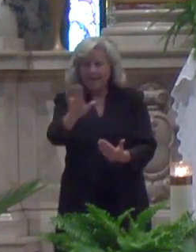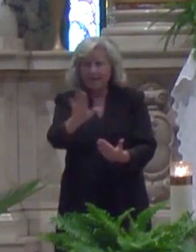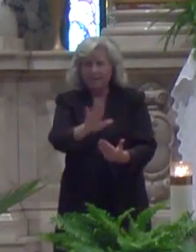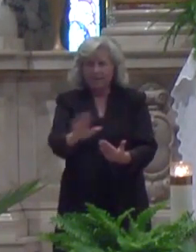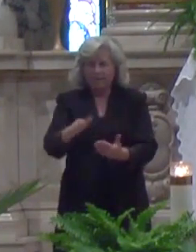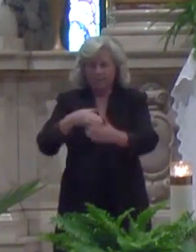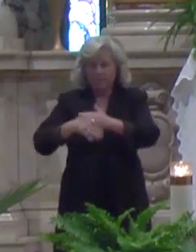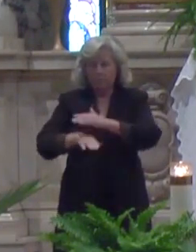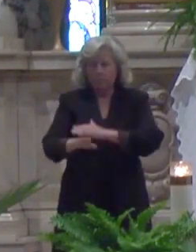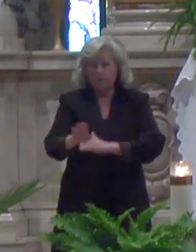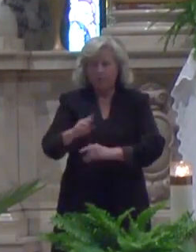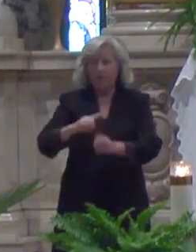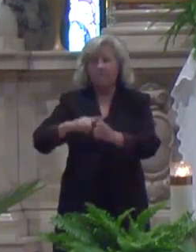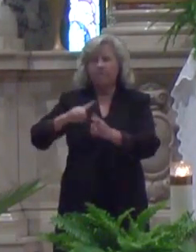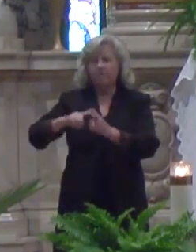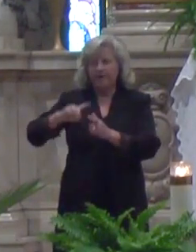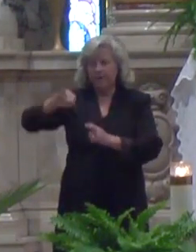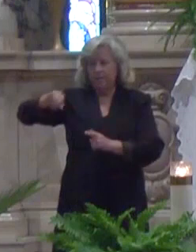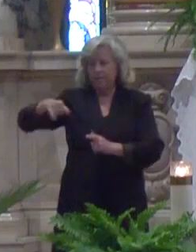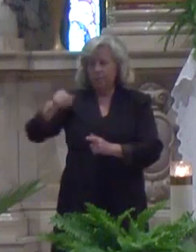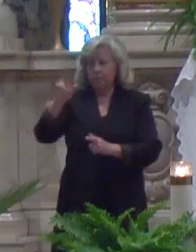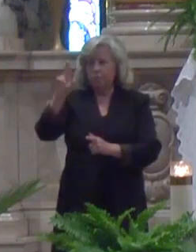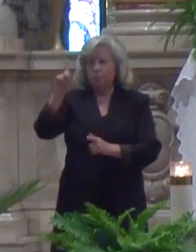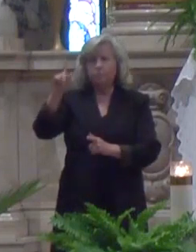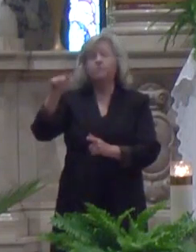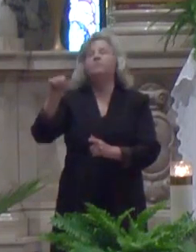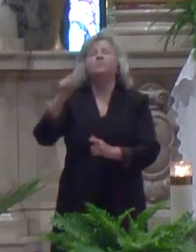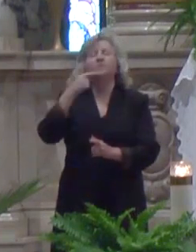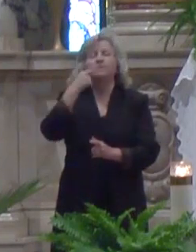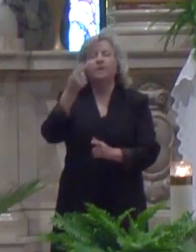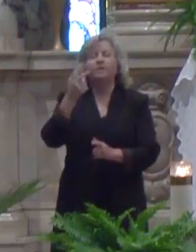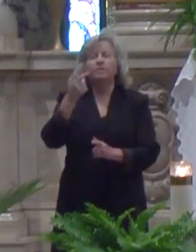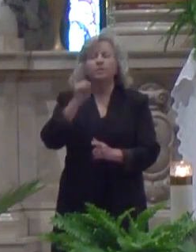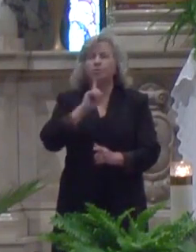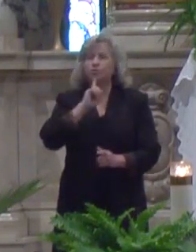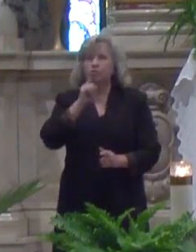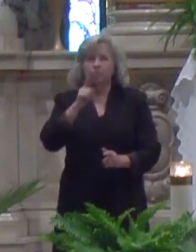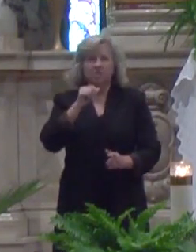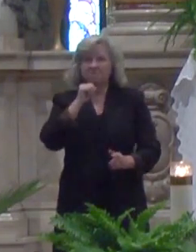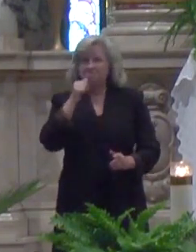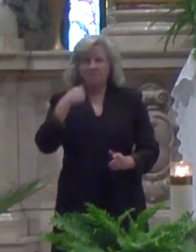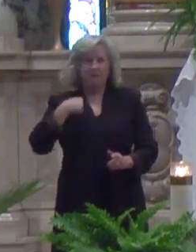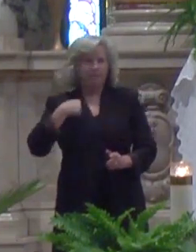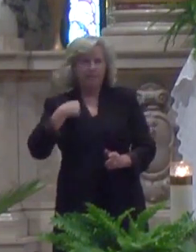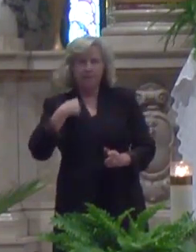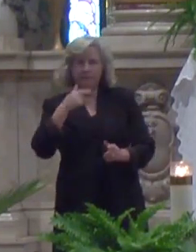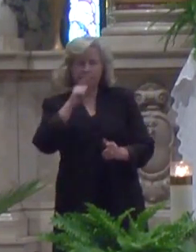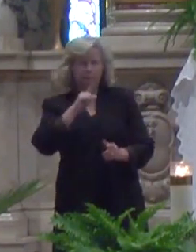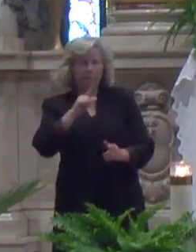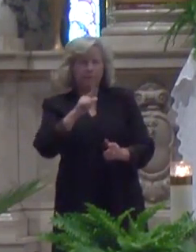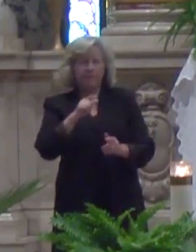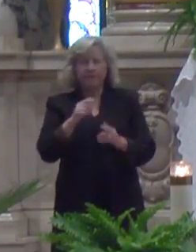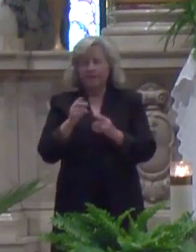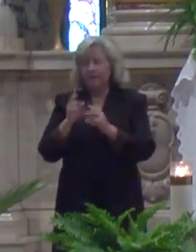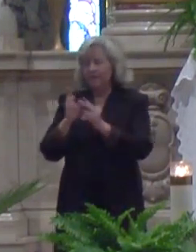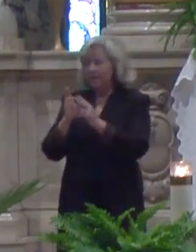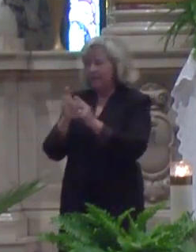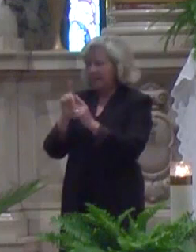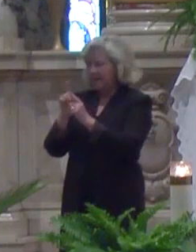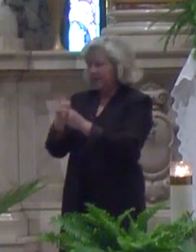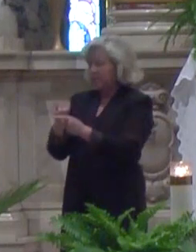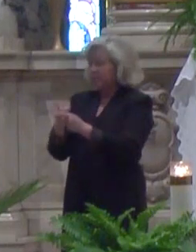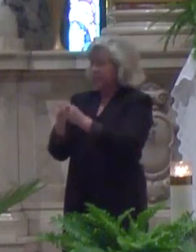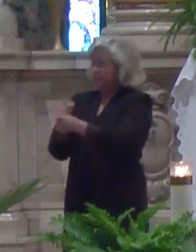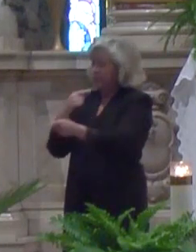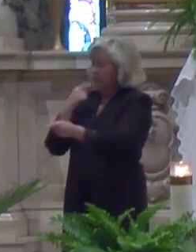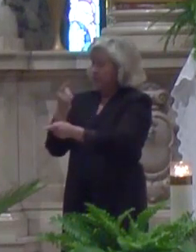born." Then Judas, his betrayer, said in reply, "Surely it is not I, Rabbi." He answered, "You have said